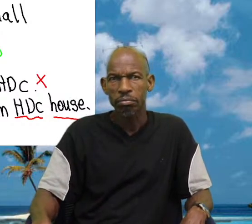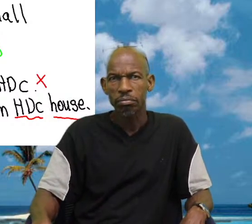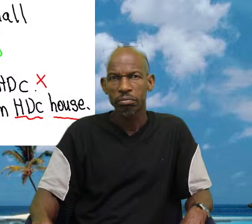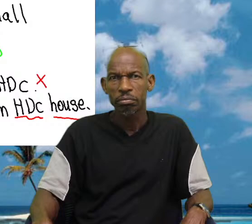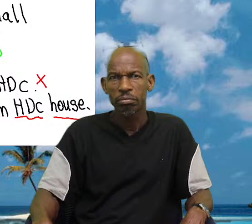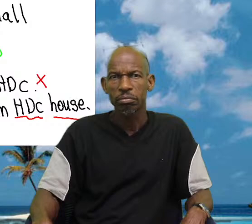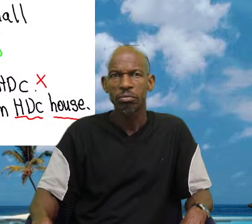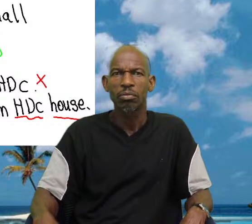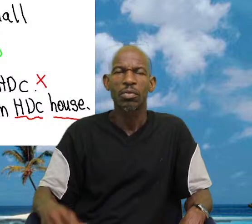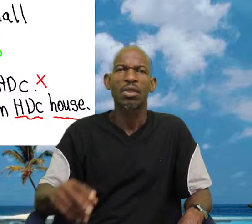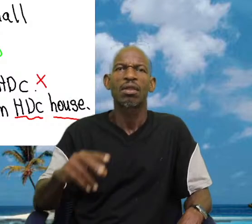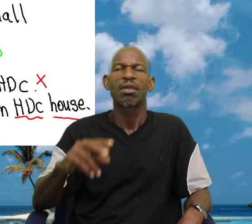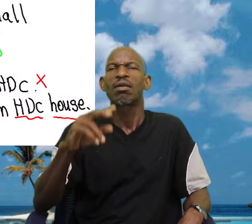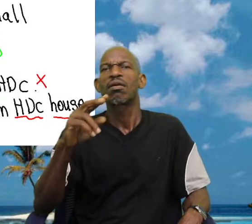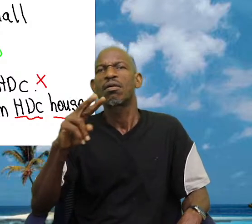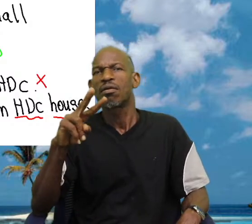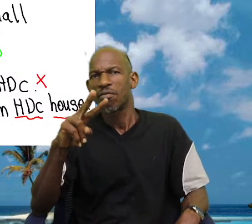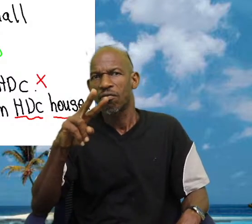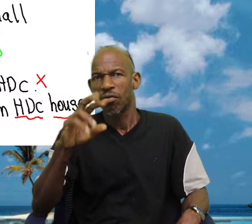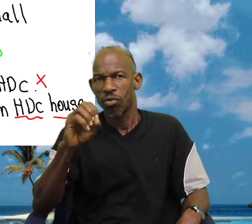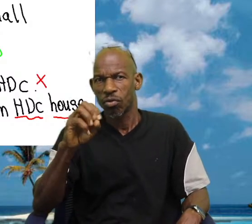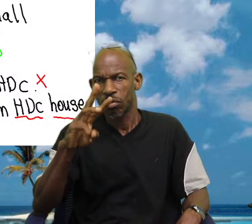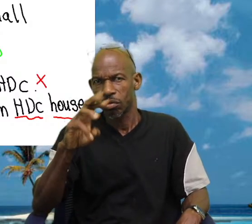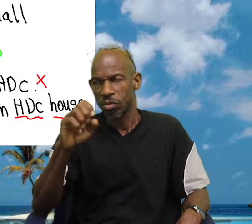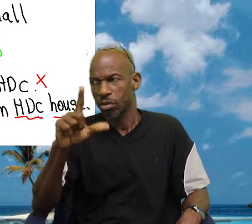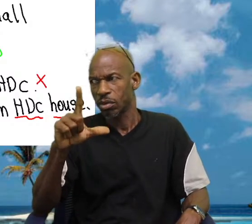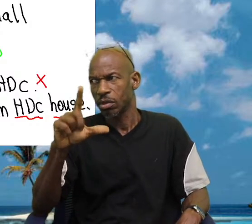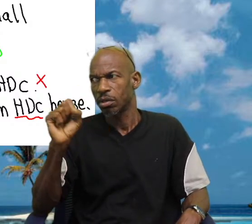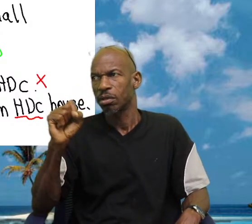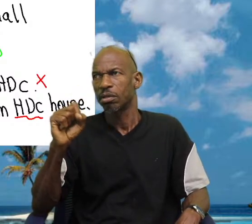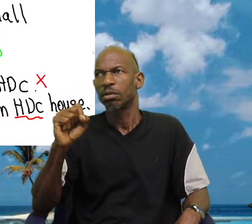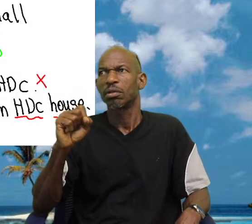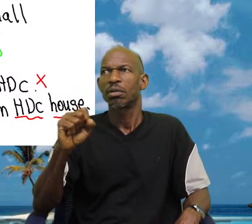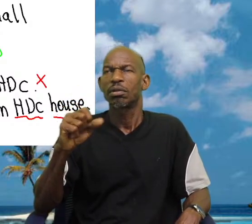vowels, right? The and, right? So you want to know why I'm putting an?